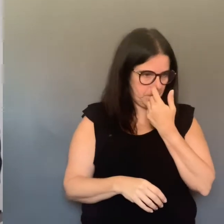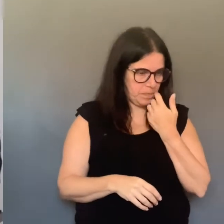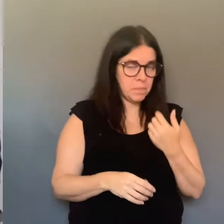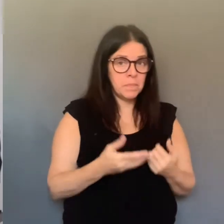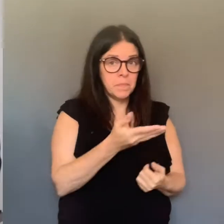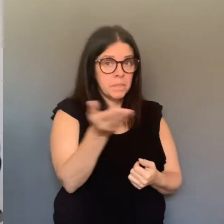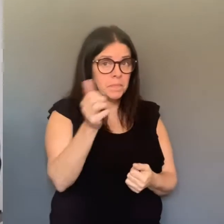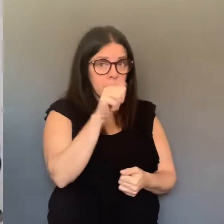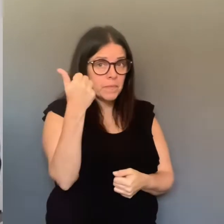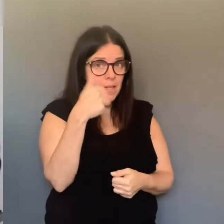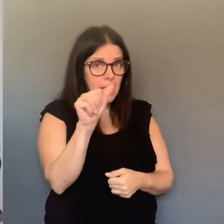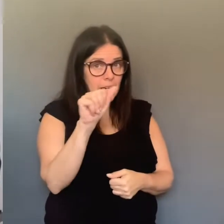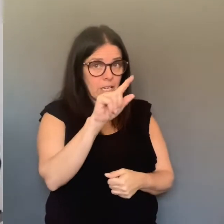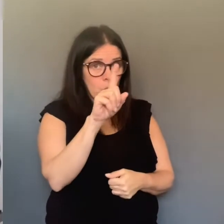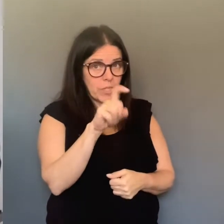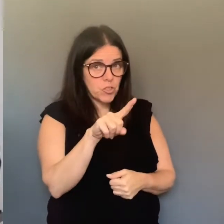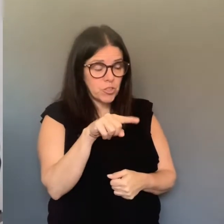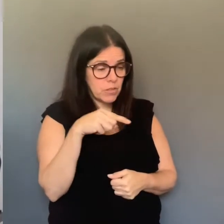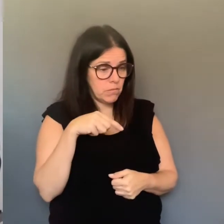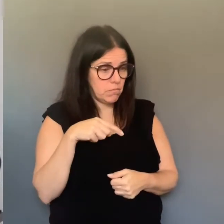questions from Windsor-Essex.ca?